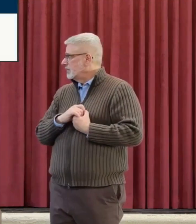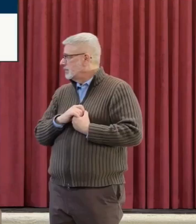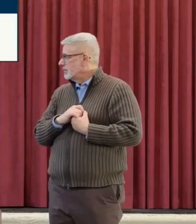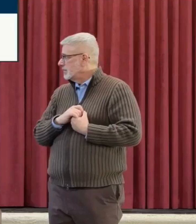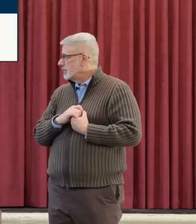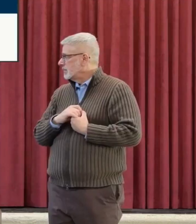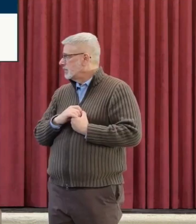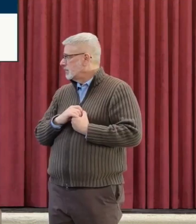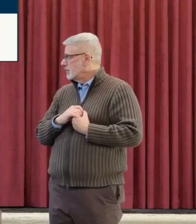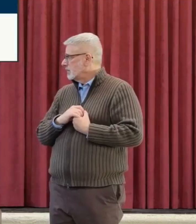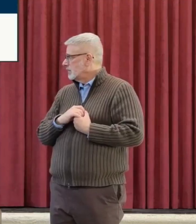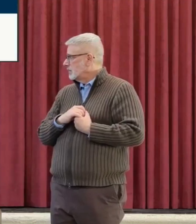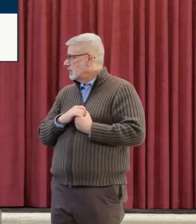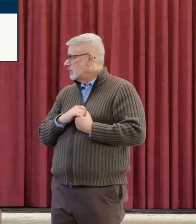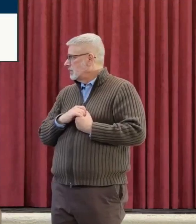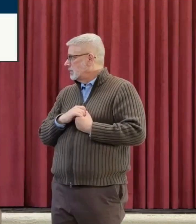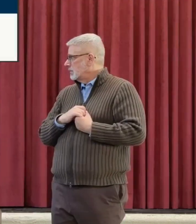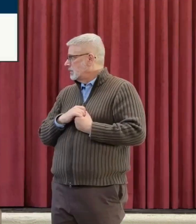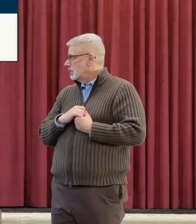Yeah, sorry, I don't have.